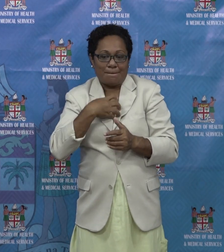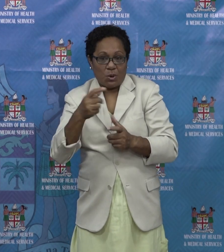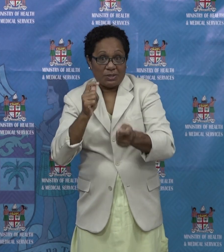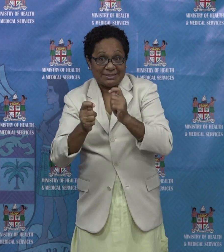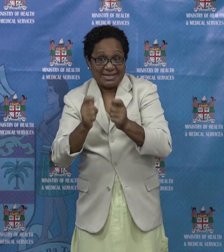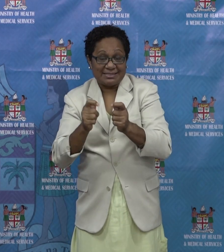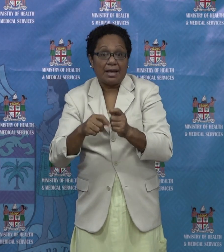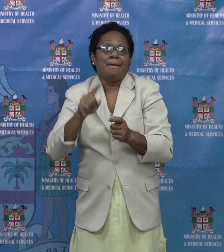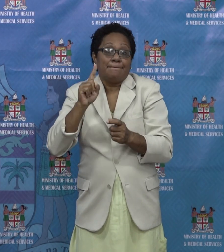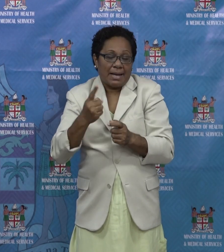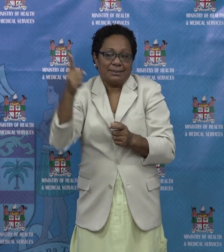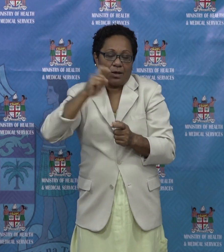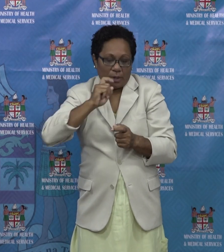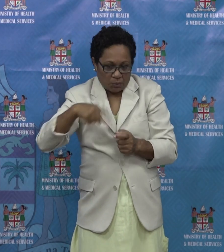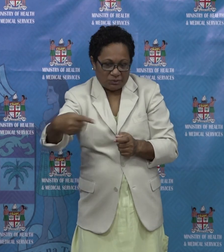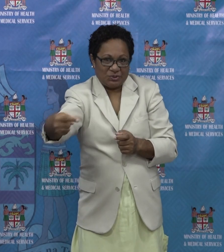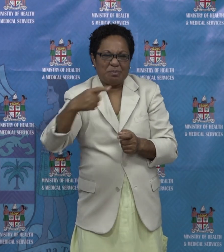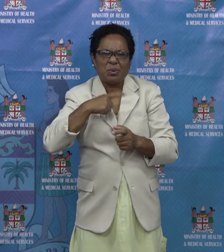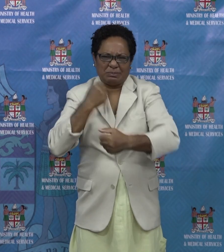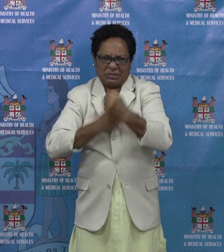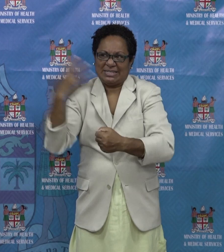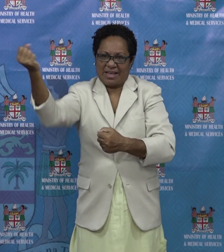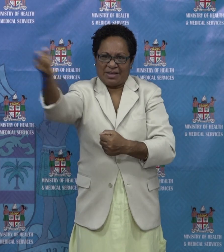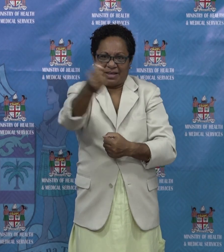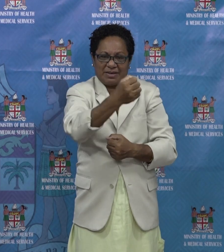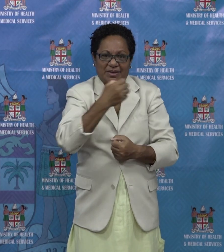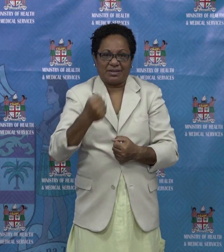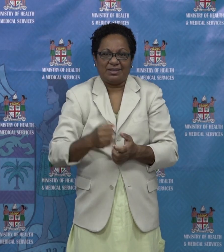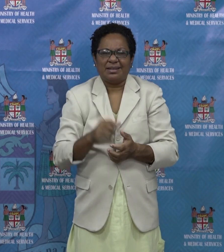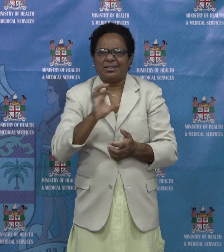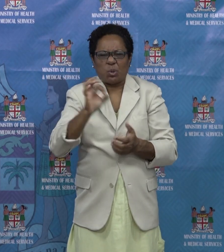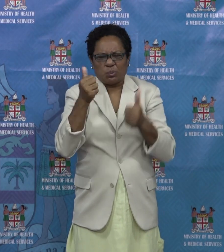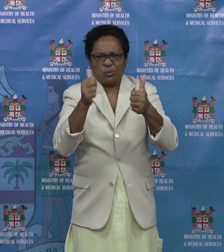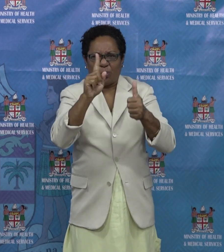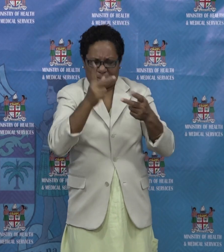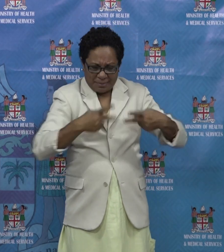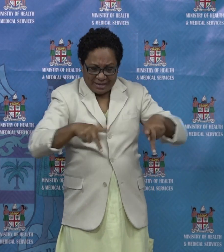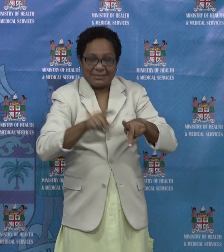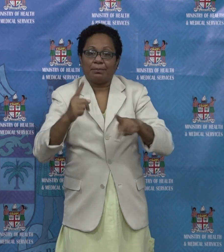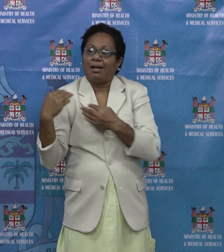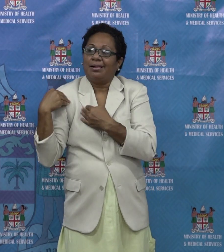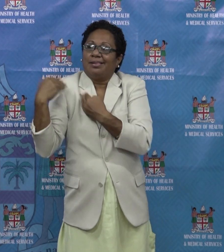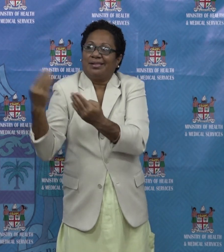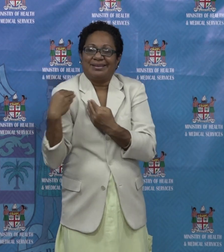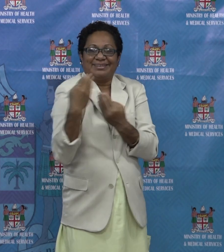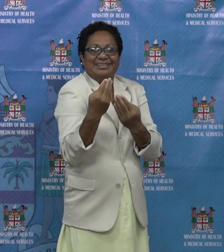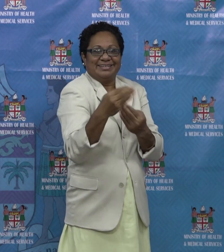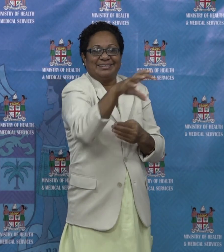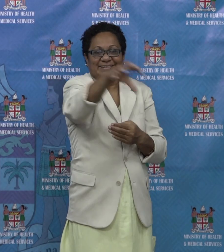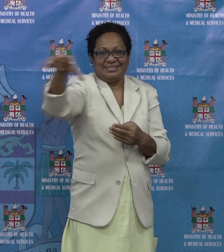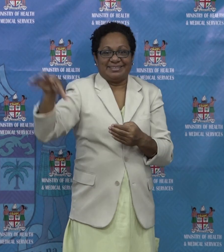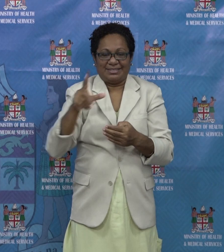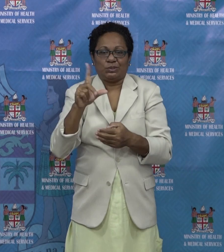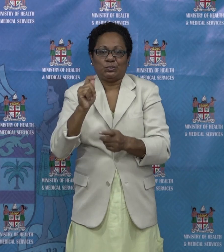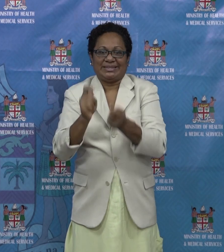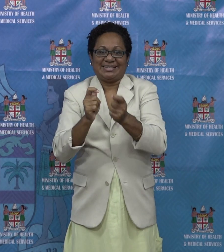be a more sustainable in terms of having that capacity spread all across Fiji. Thank you.